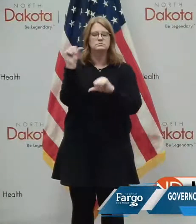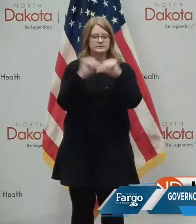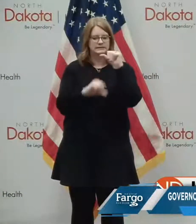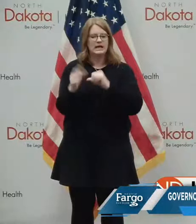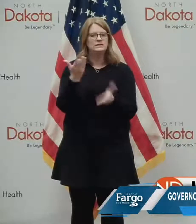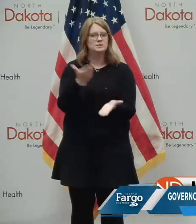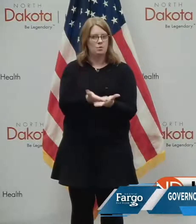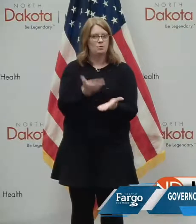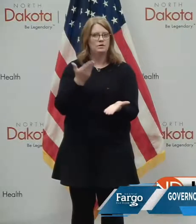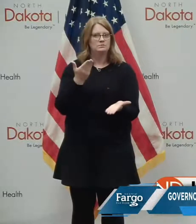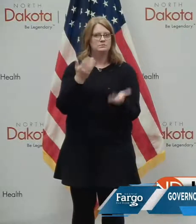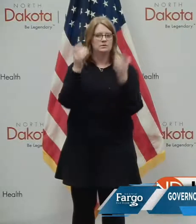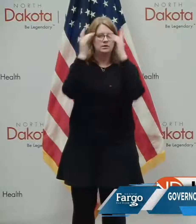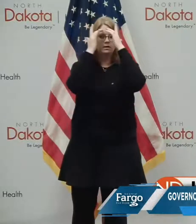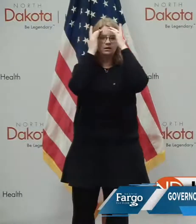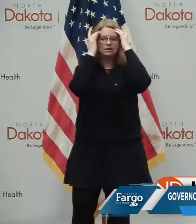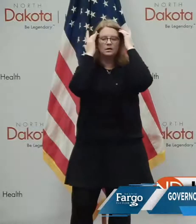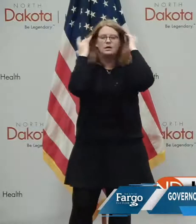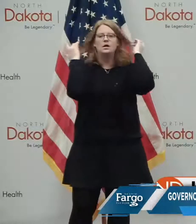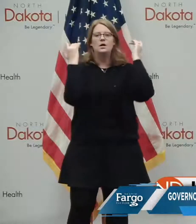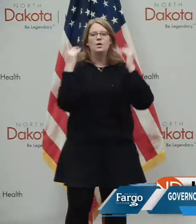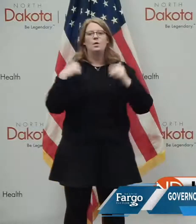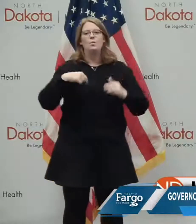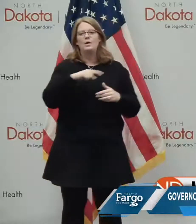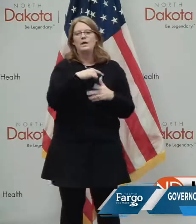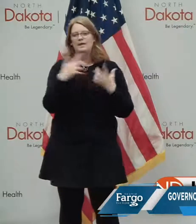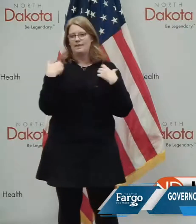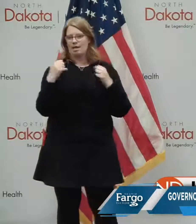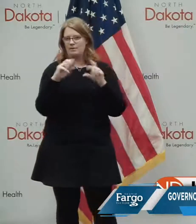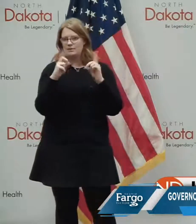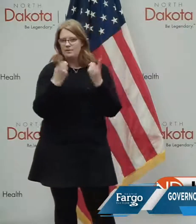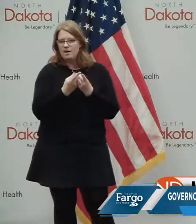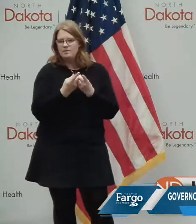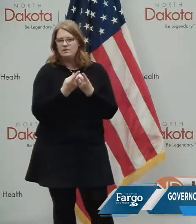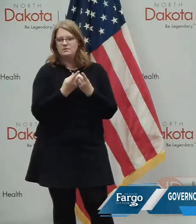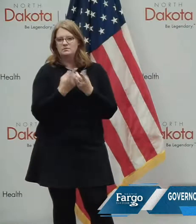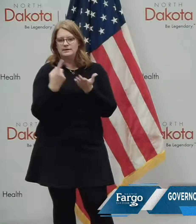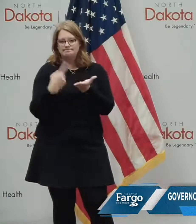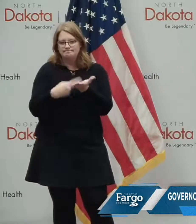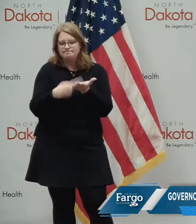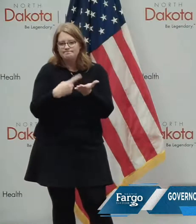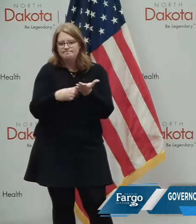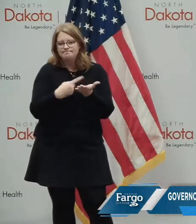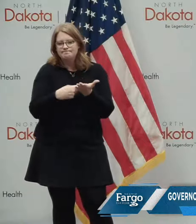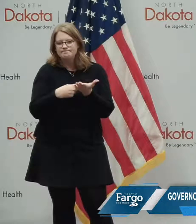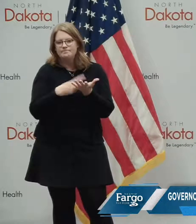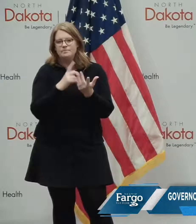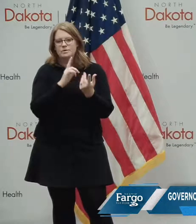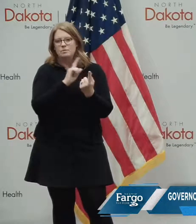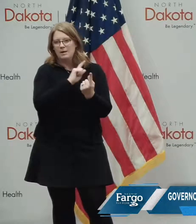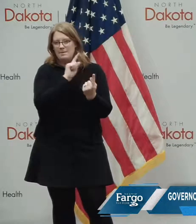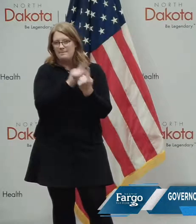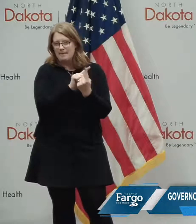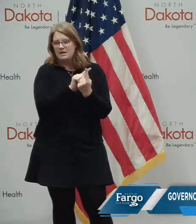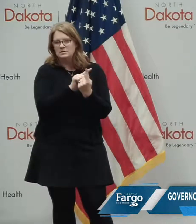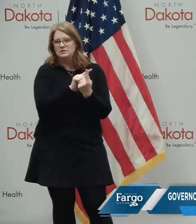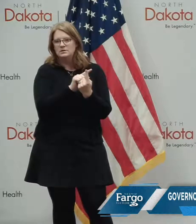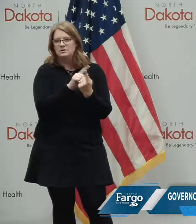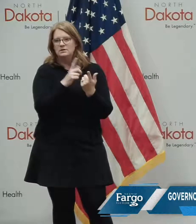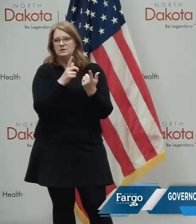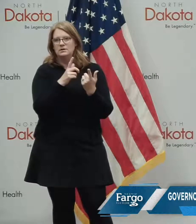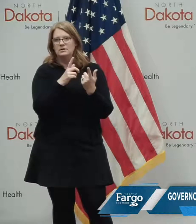we in the health department, we got together, we met amongst ourselves, people in